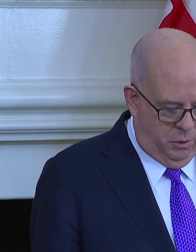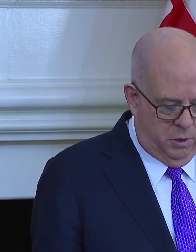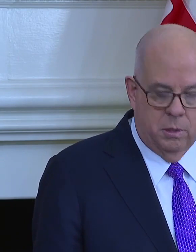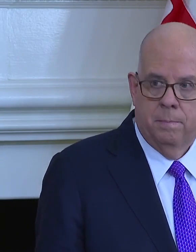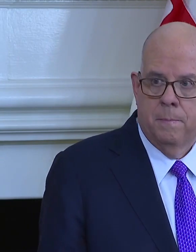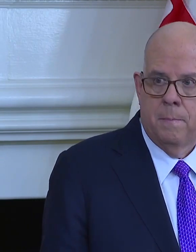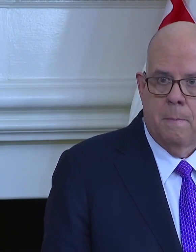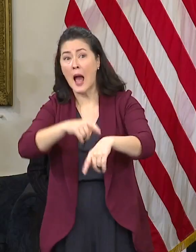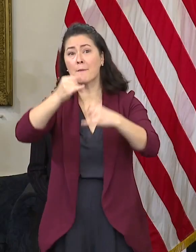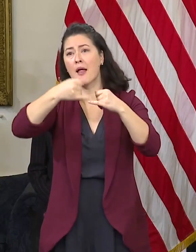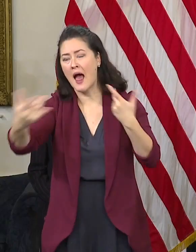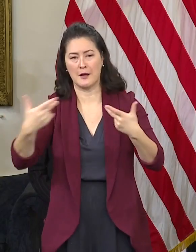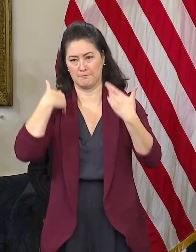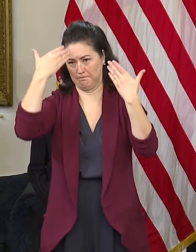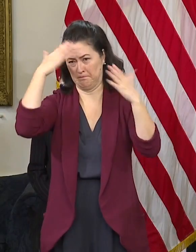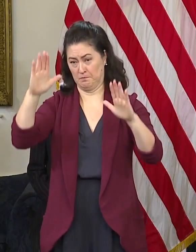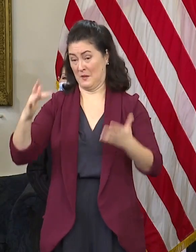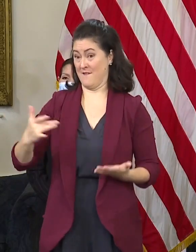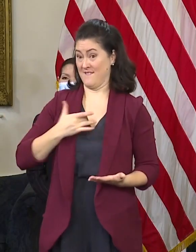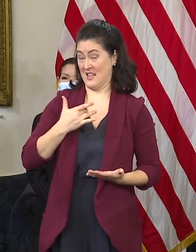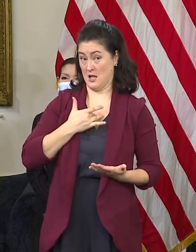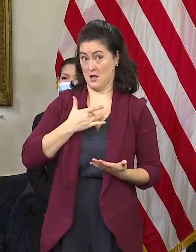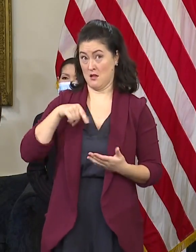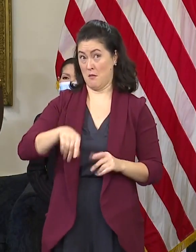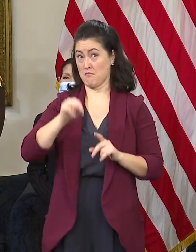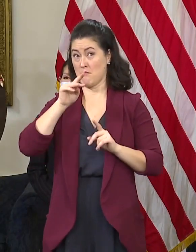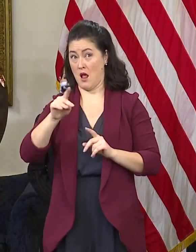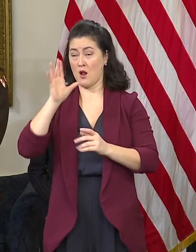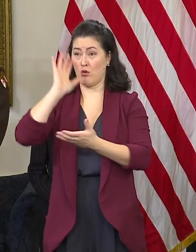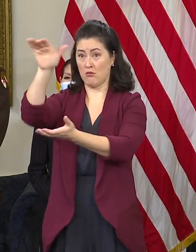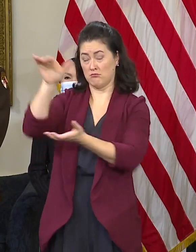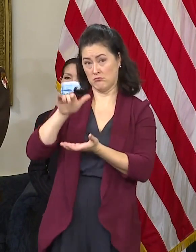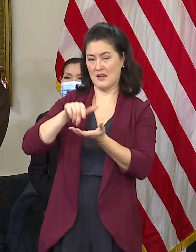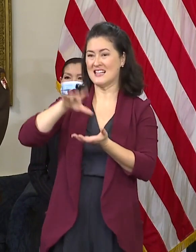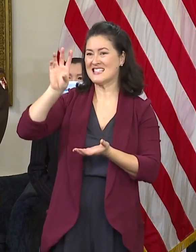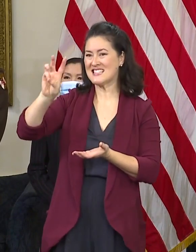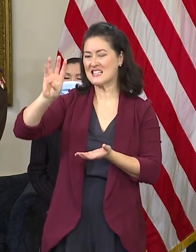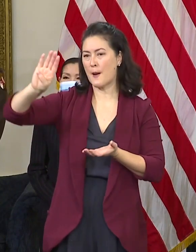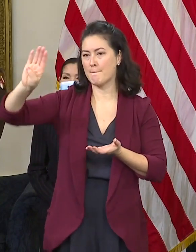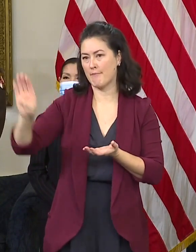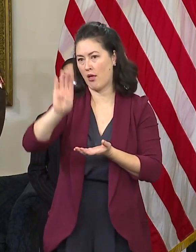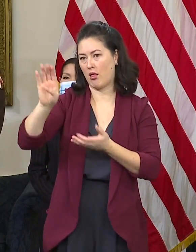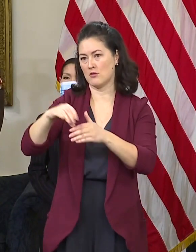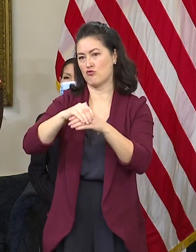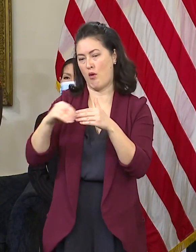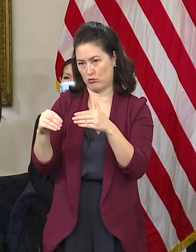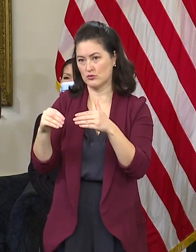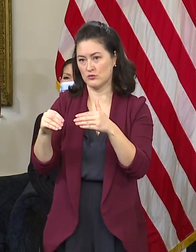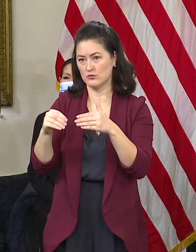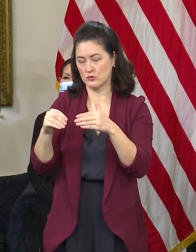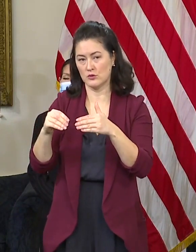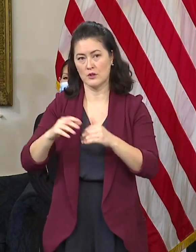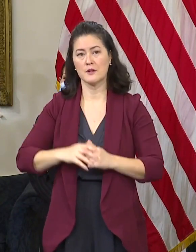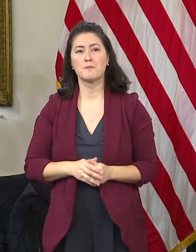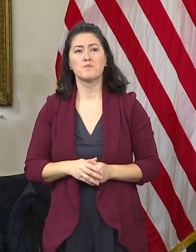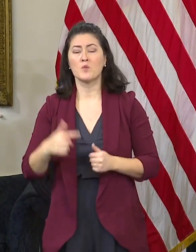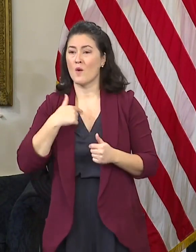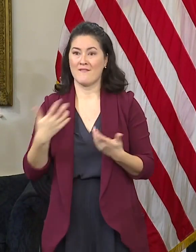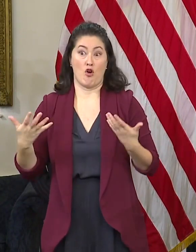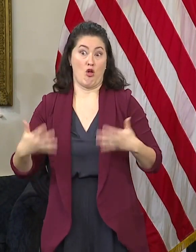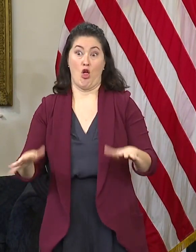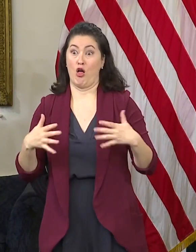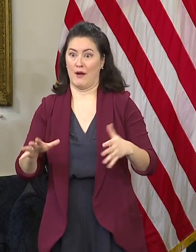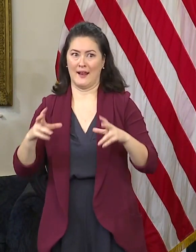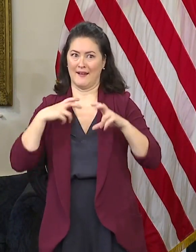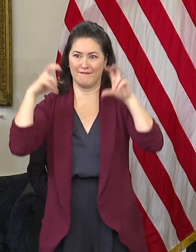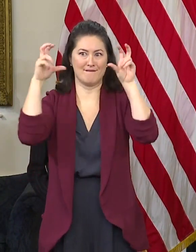and students. Some of the money will go to police and victim groups, adding $1 million to provide devices with translation programs